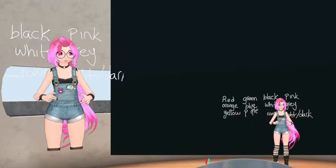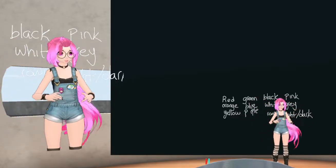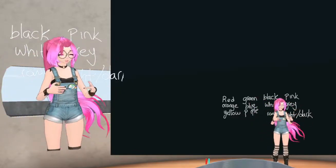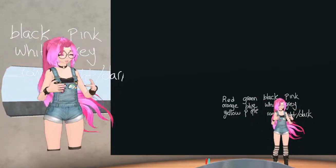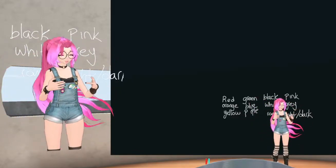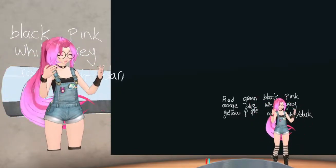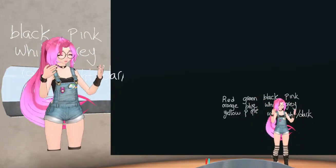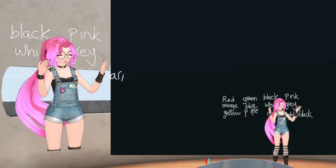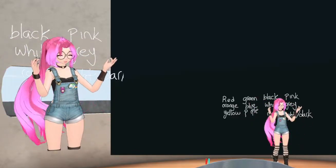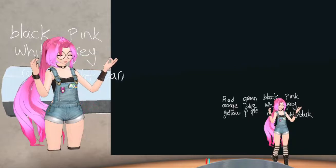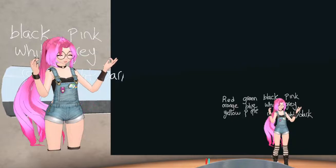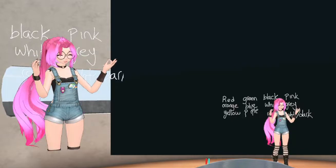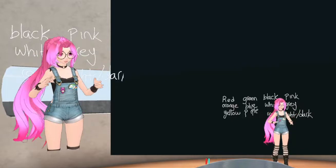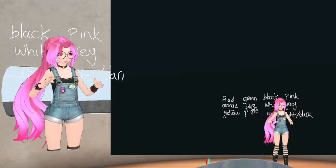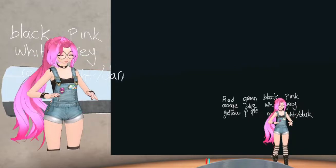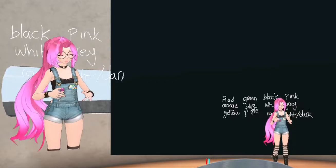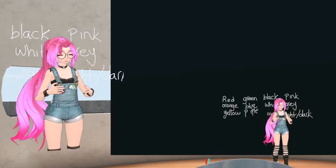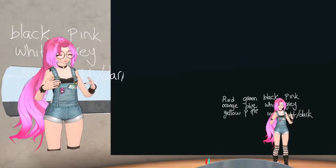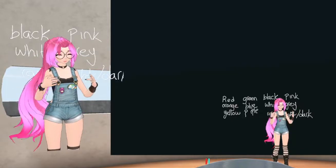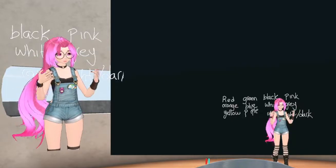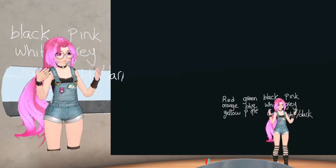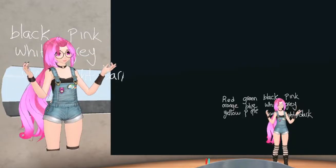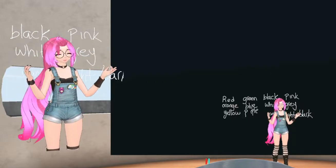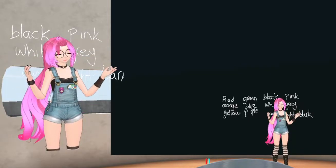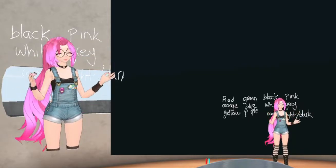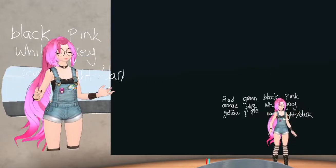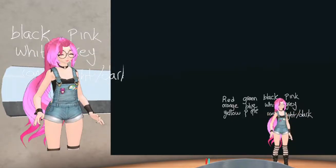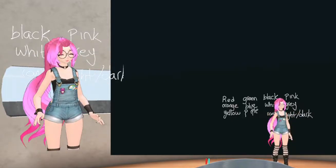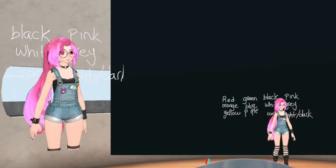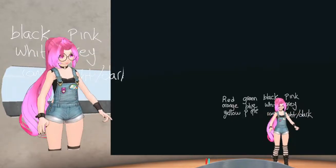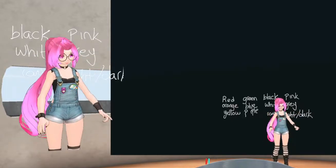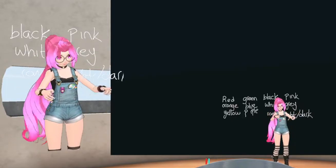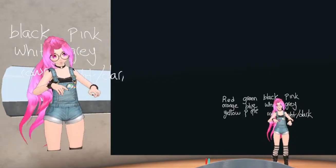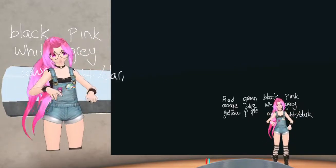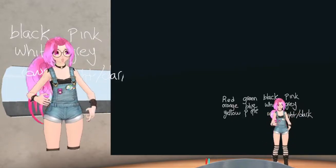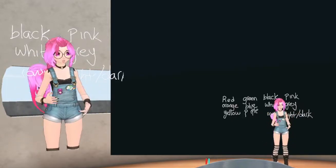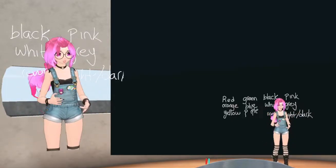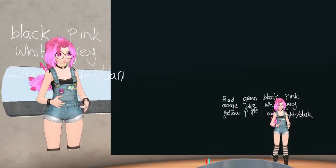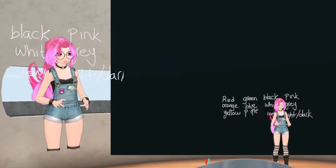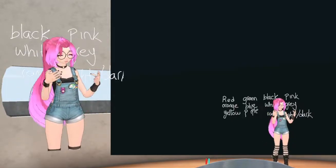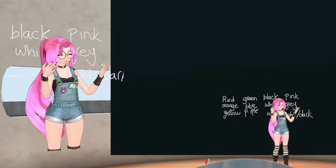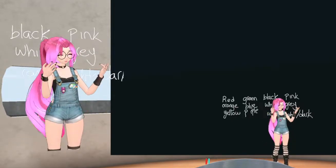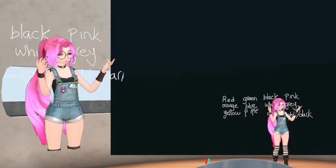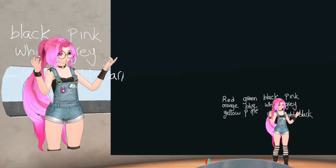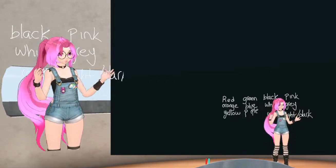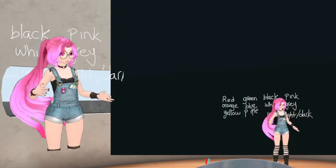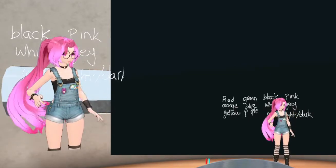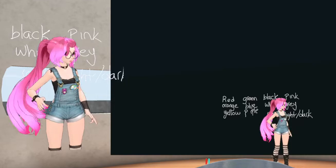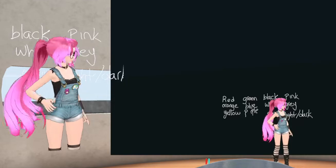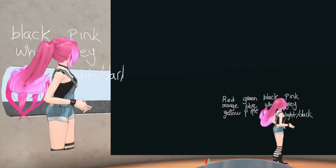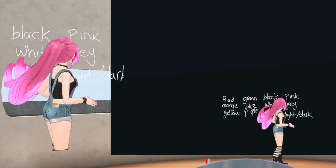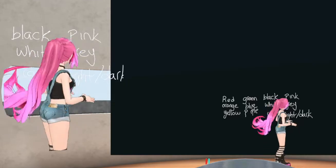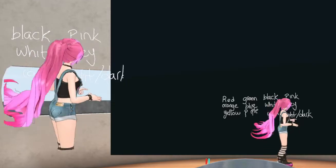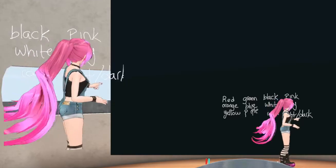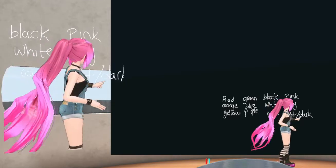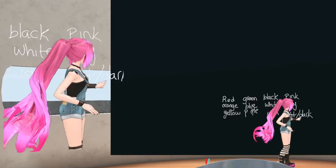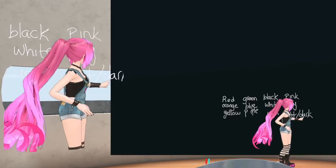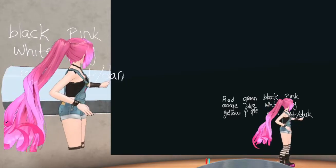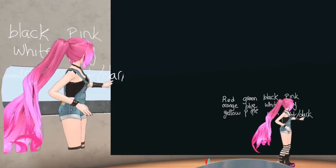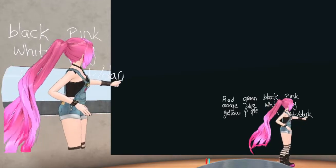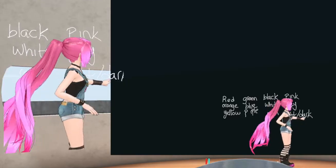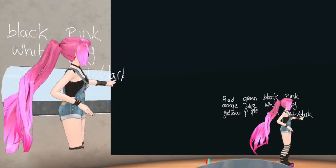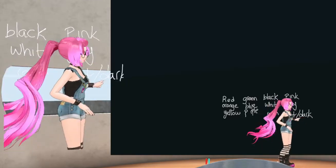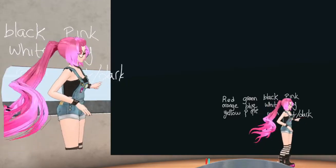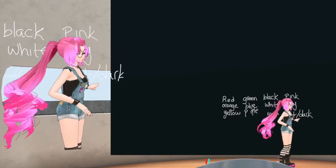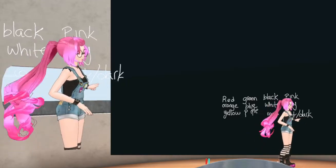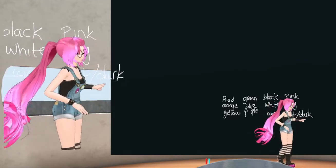like angels singing. Like from Ocarina of Time. Yeah. Woo, like that. And then